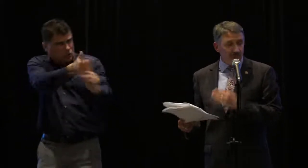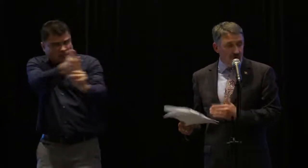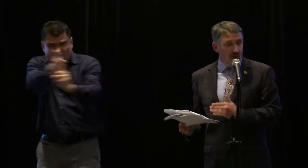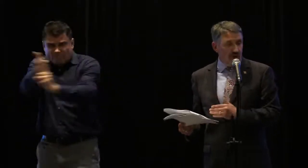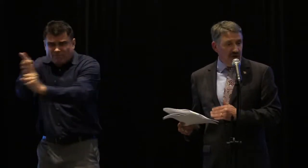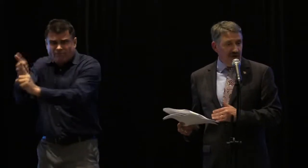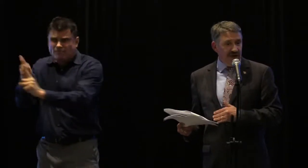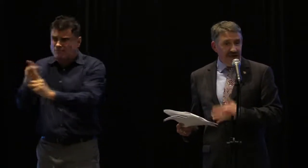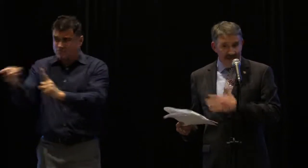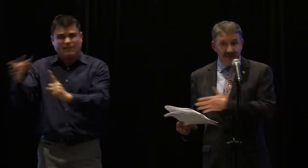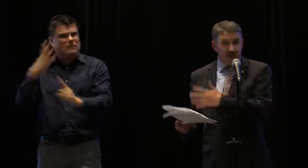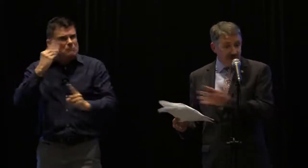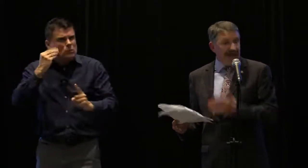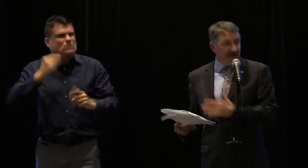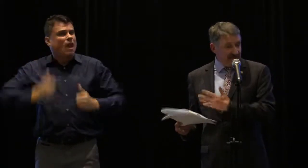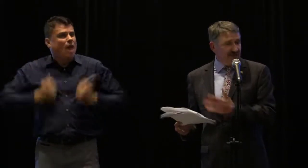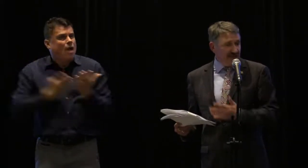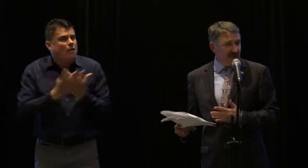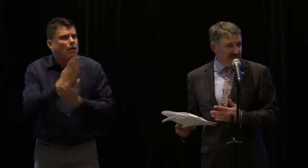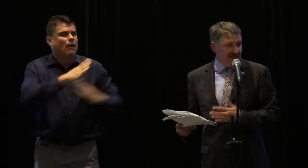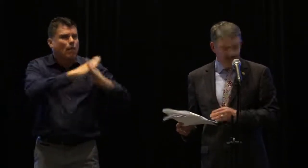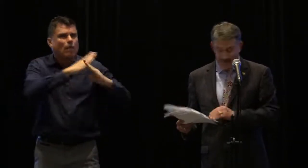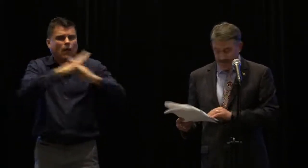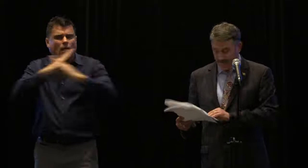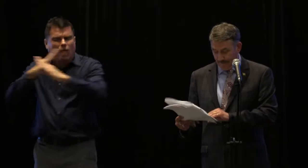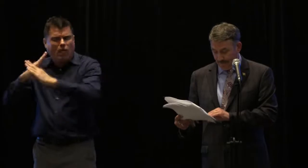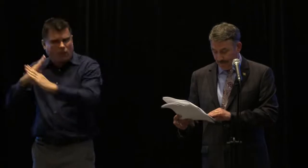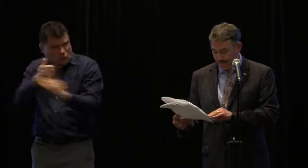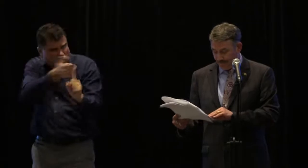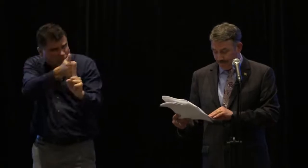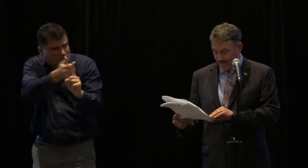direct role in creating this legislation.